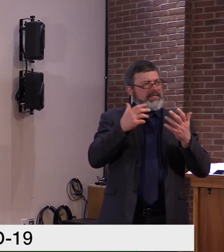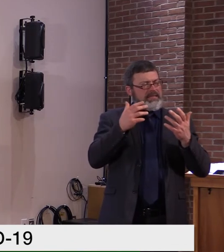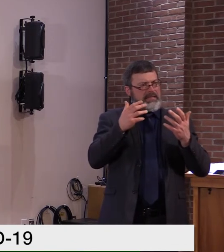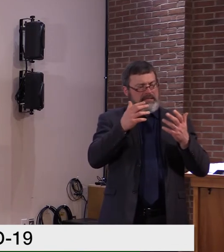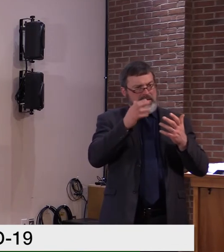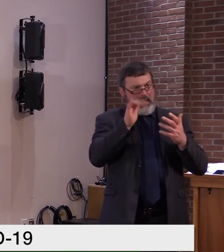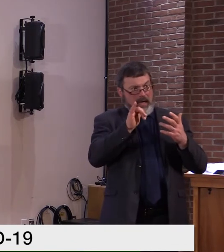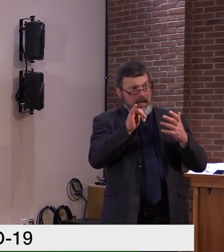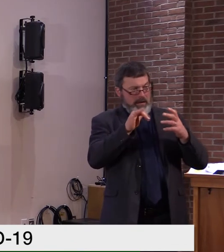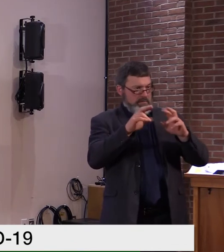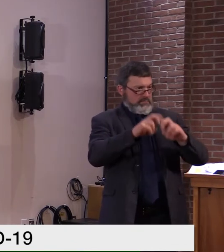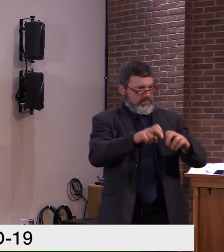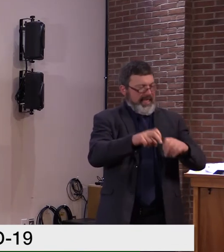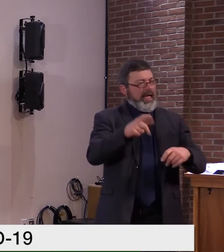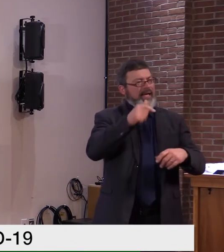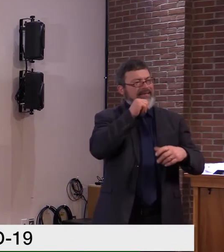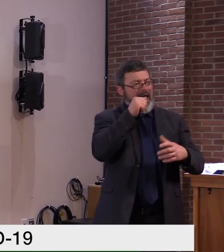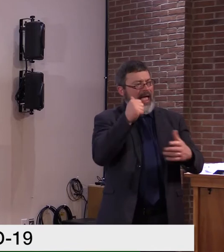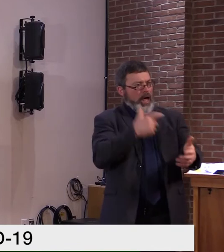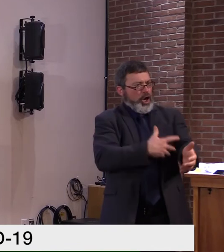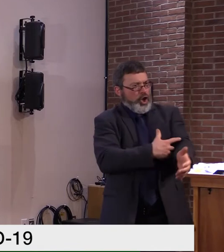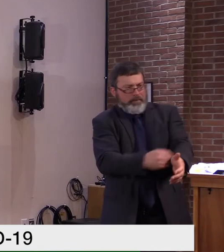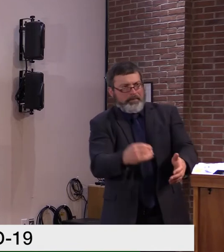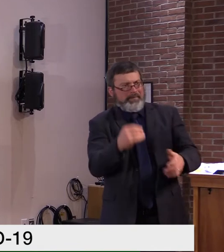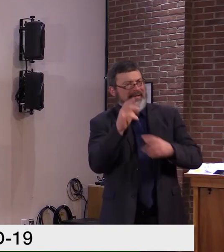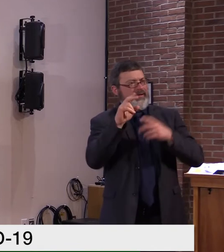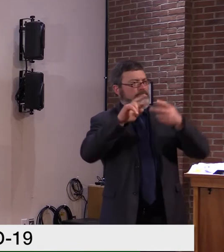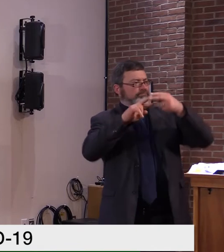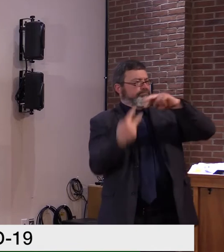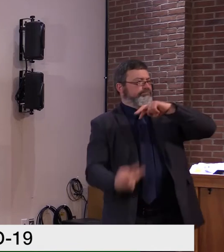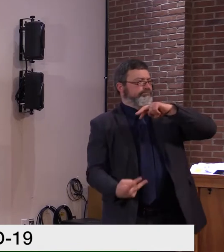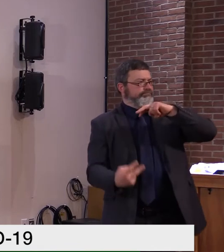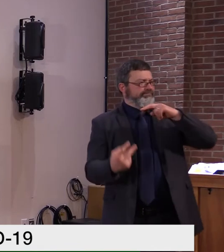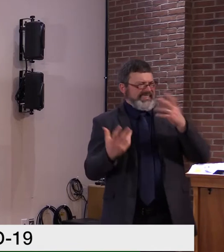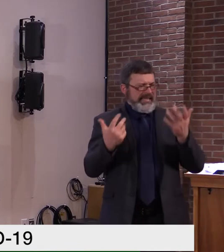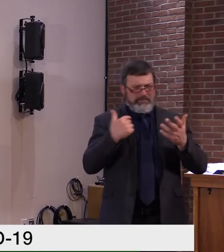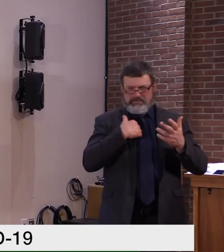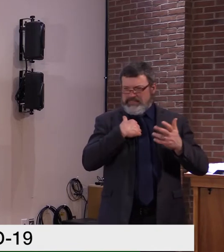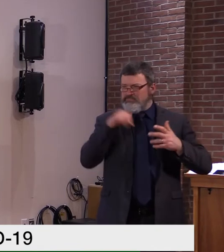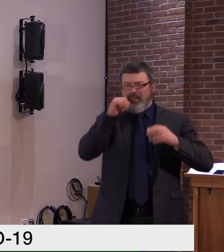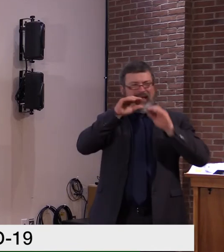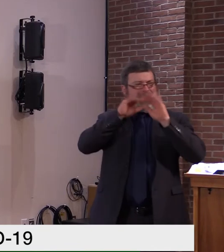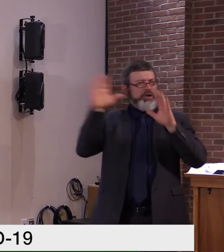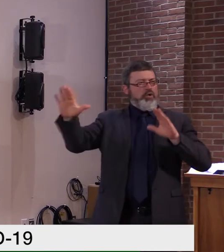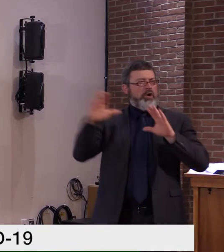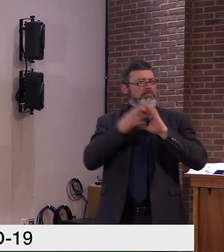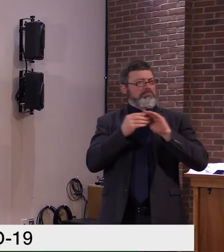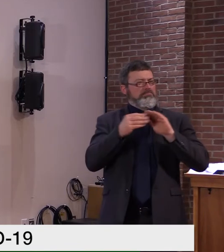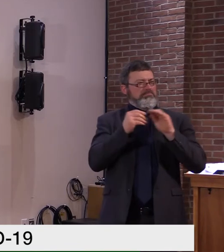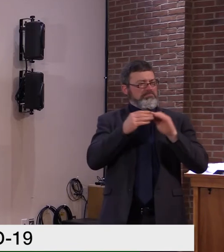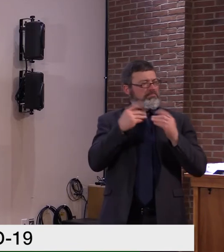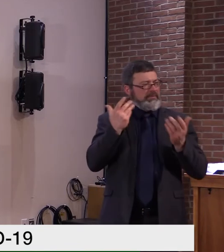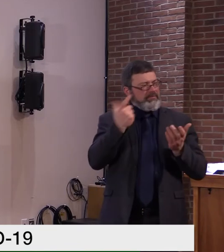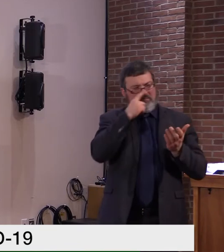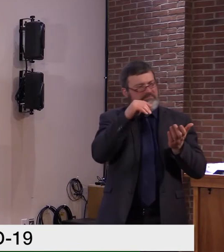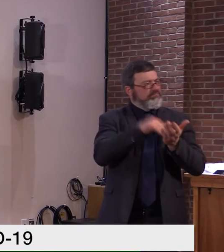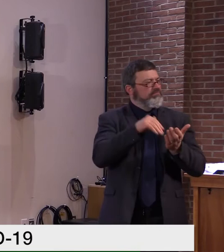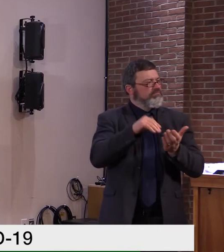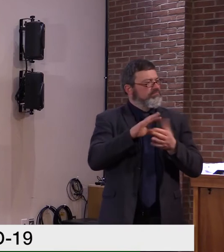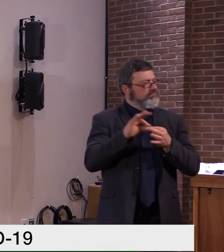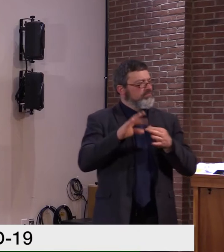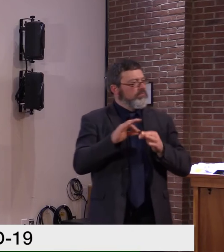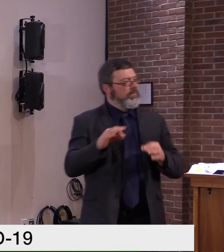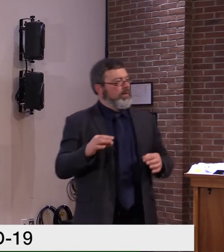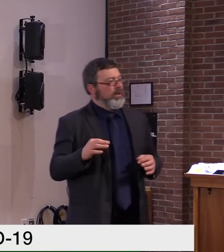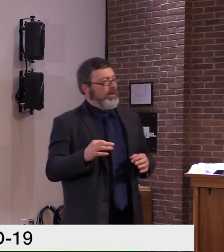Steve, there was supposed to be privacy. I don't know what happened in this case. Like I said, we're still trying to figure out what went wrong in